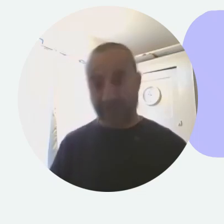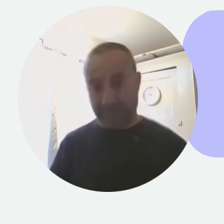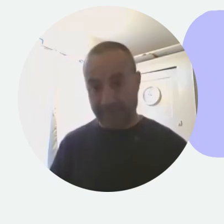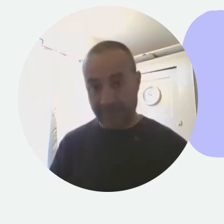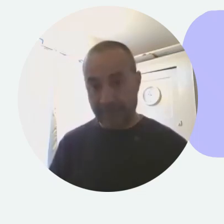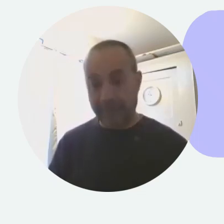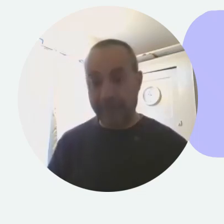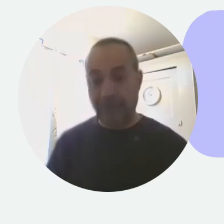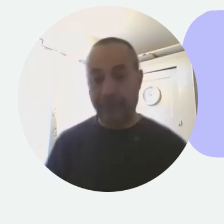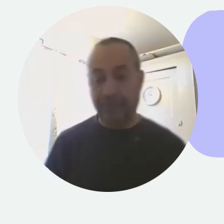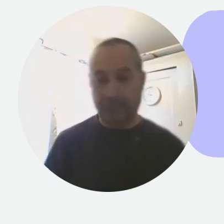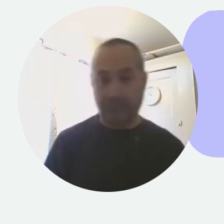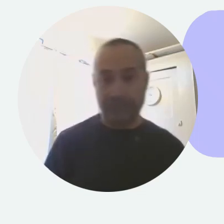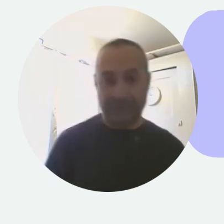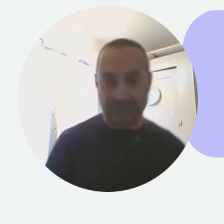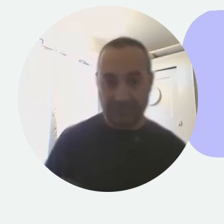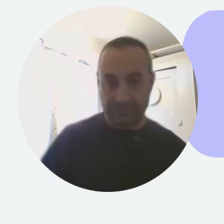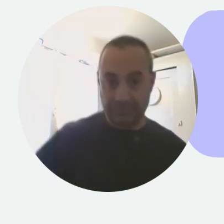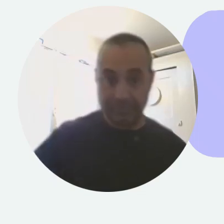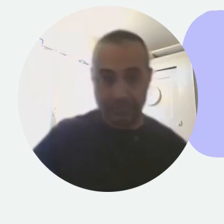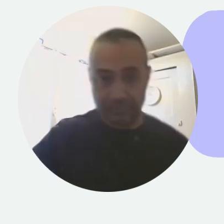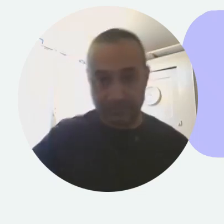child develop spoken speech.